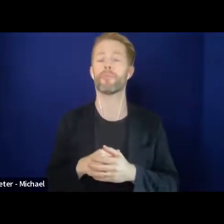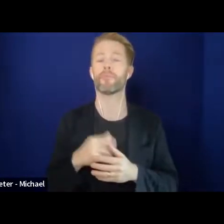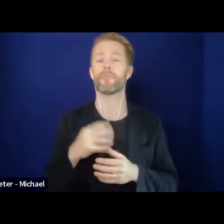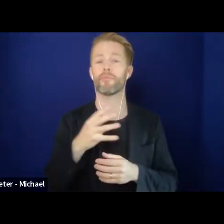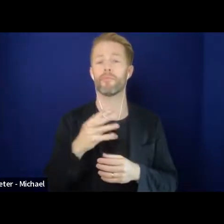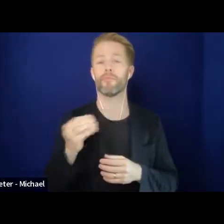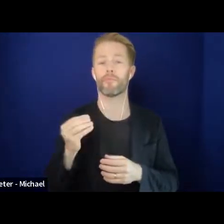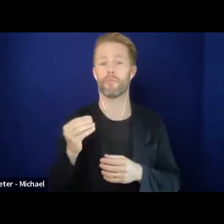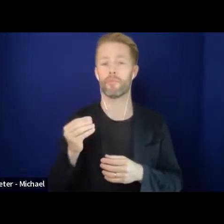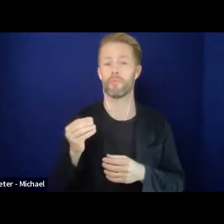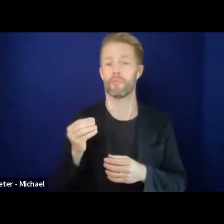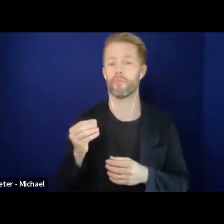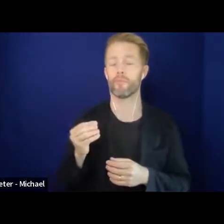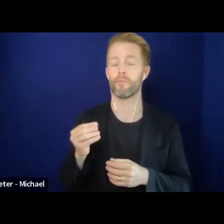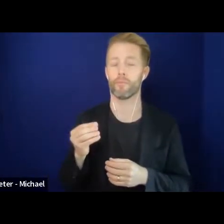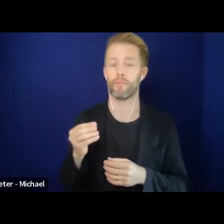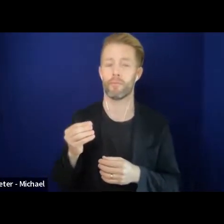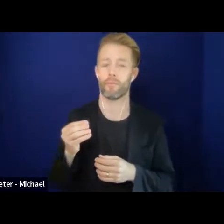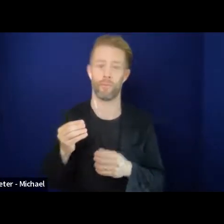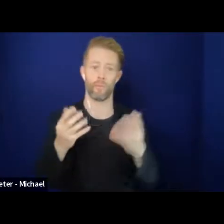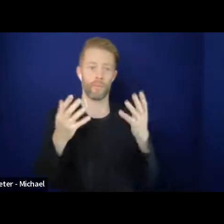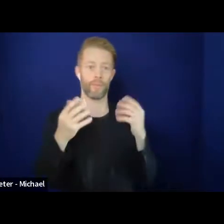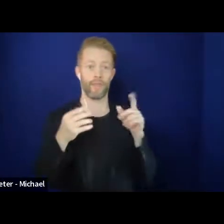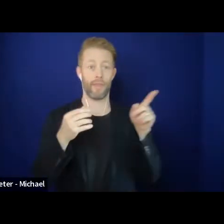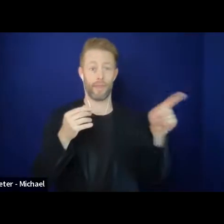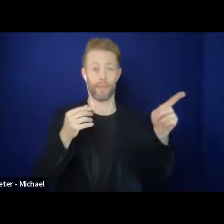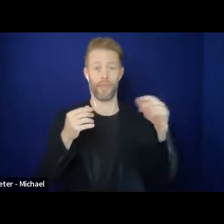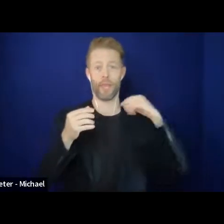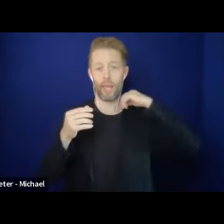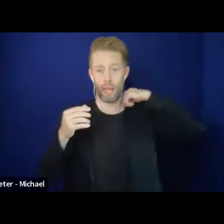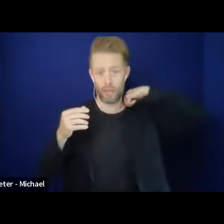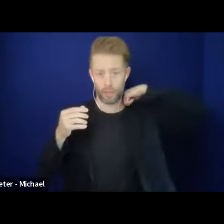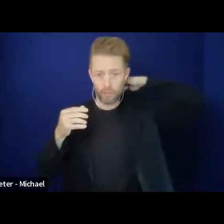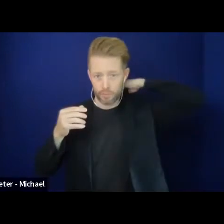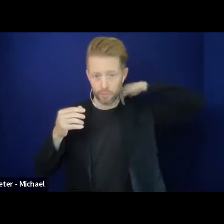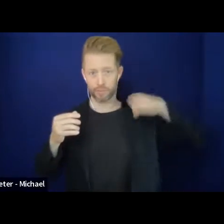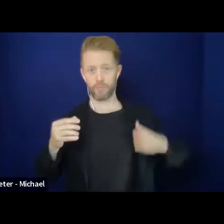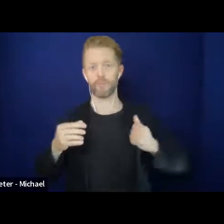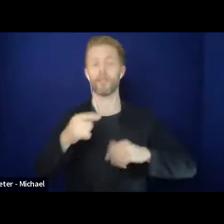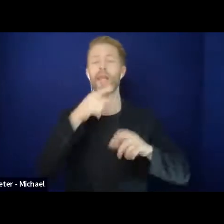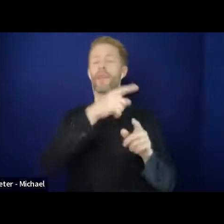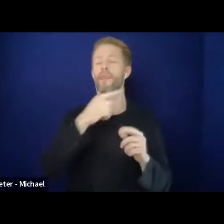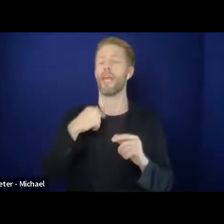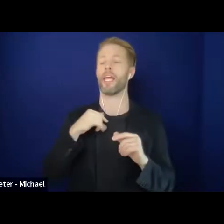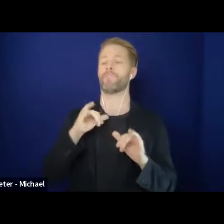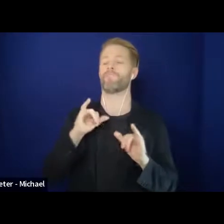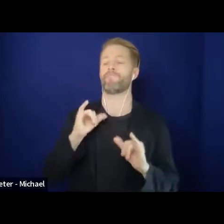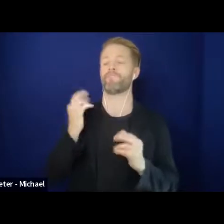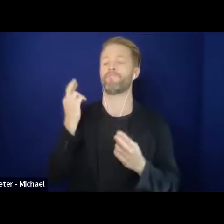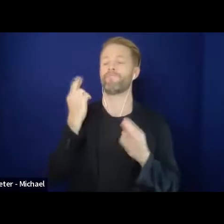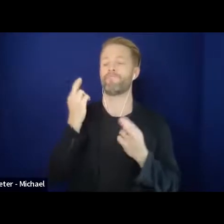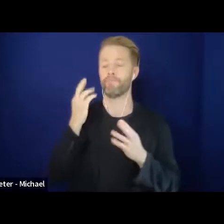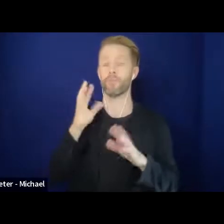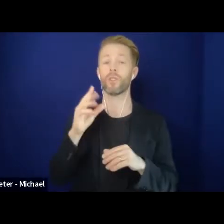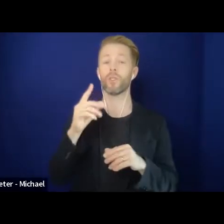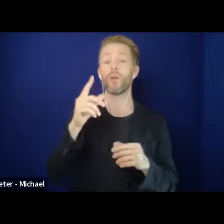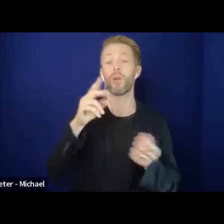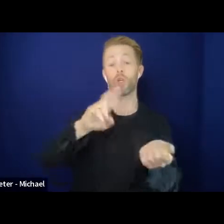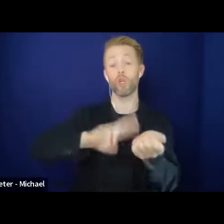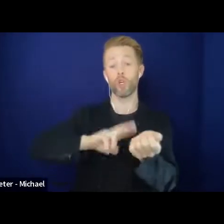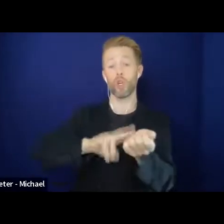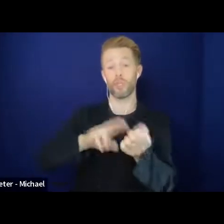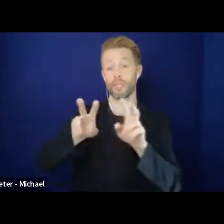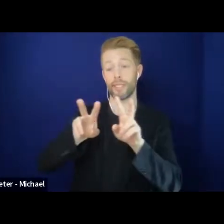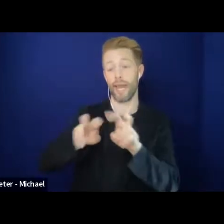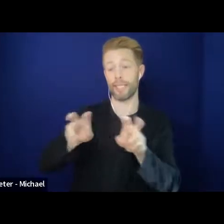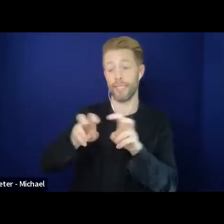way of addressing some of the issues, go back and decide maybe we need to retrain these nurse assessors on how to